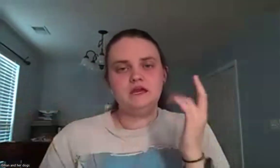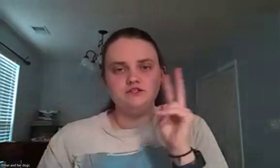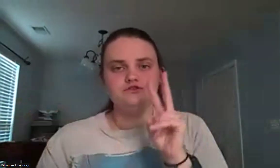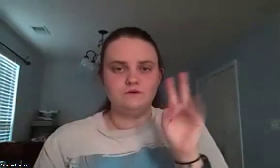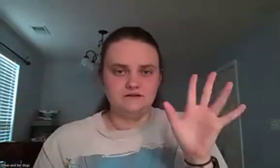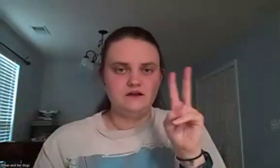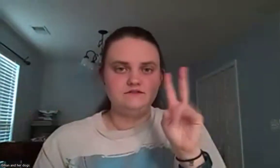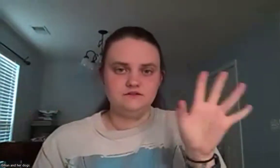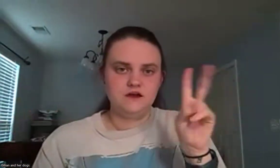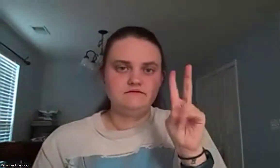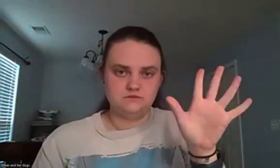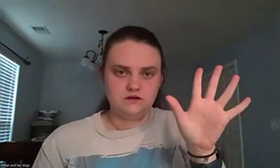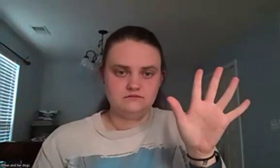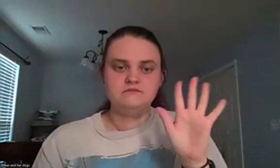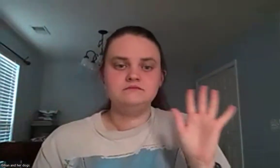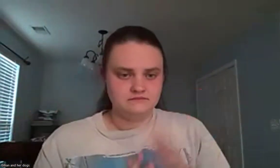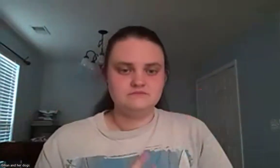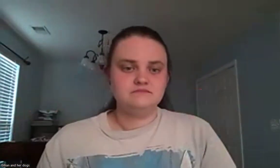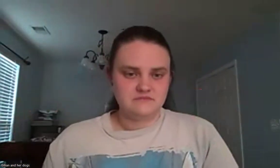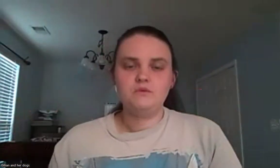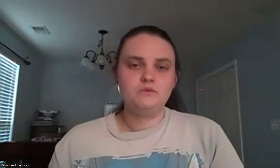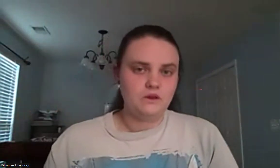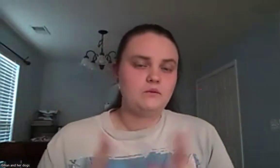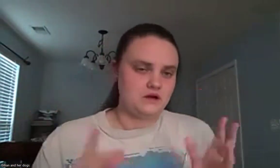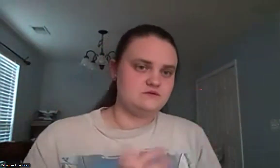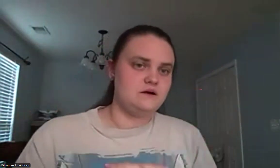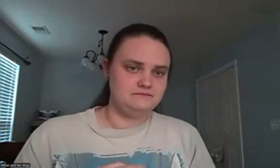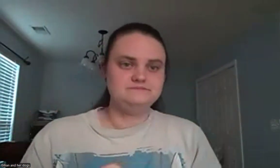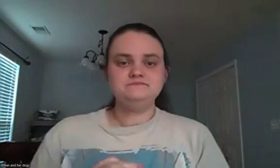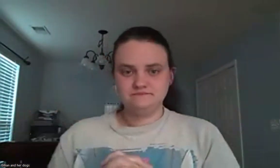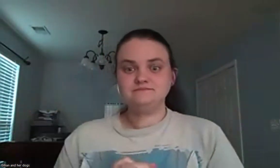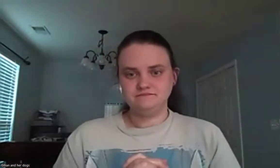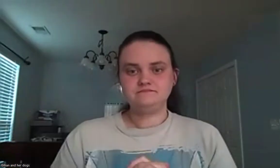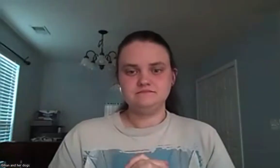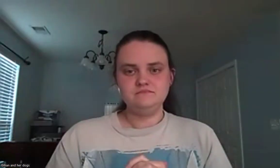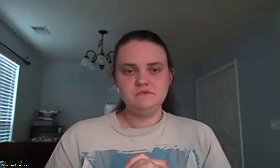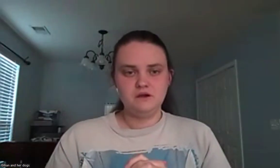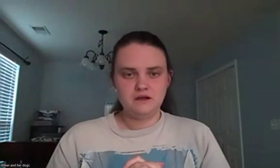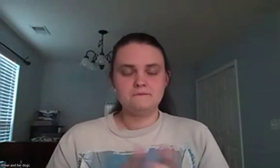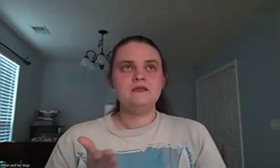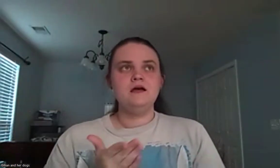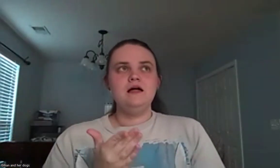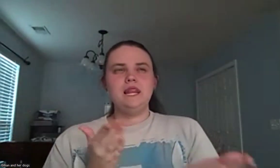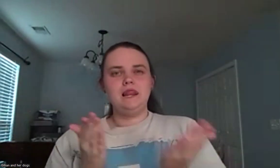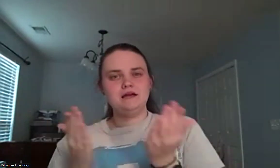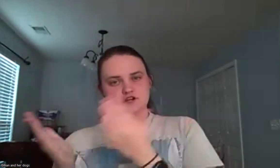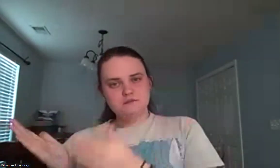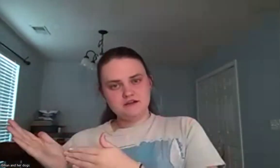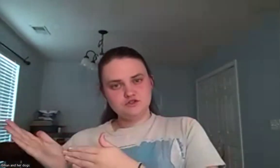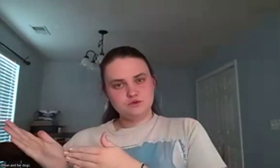do 25, 25 as well. That one will work as well. Okay, let's go back